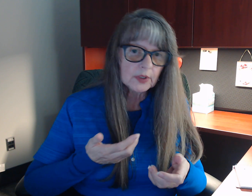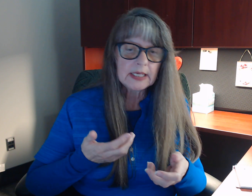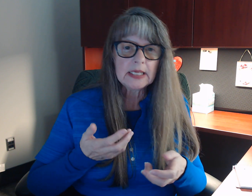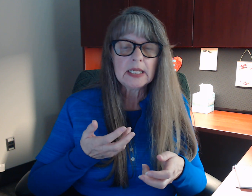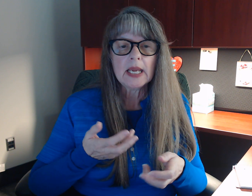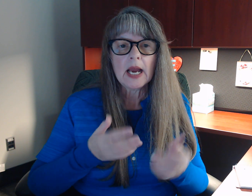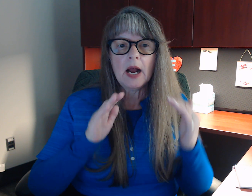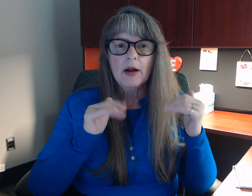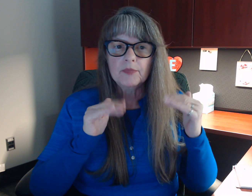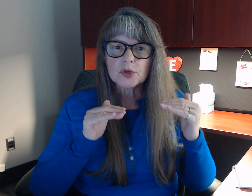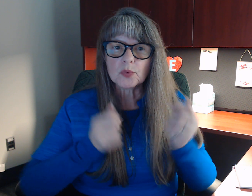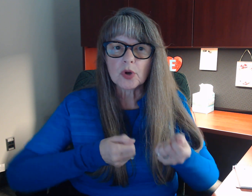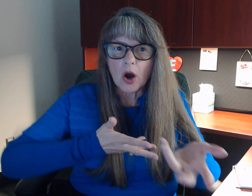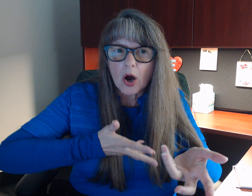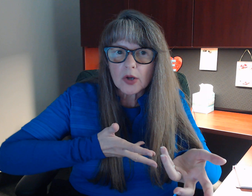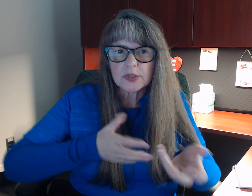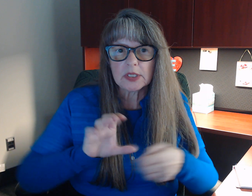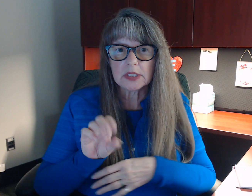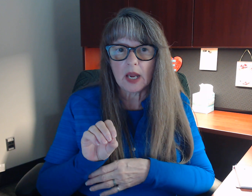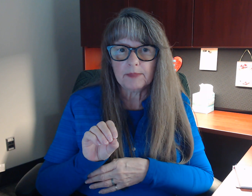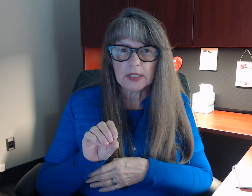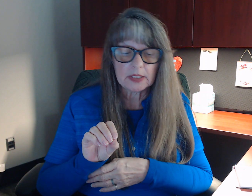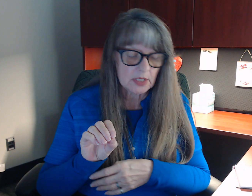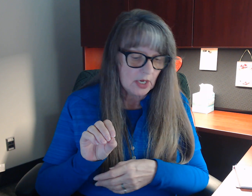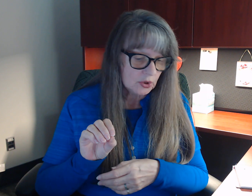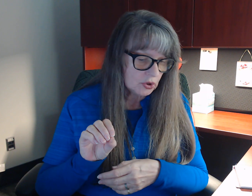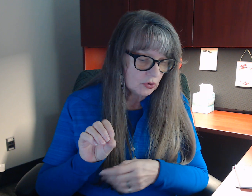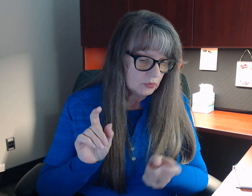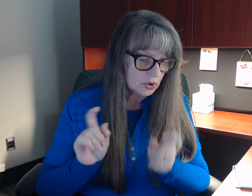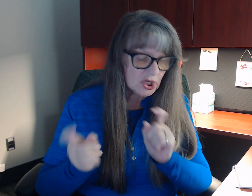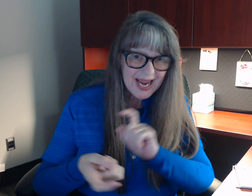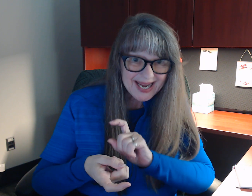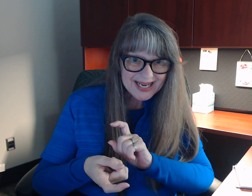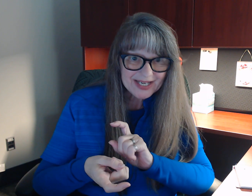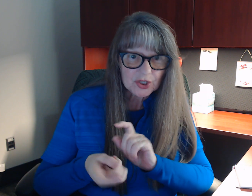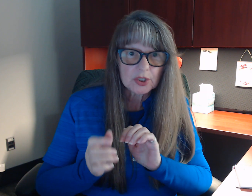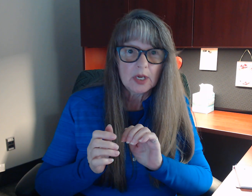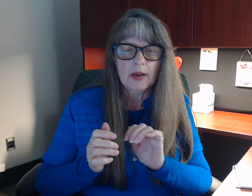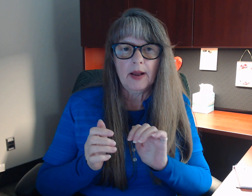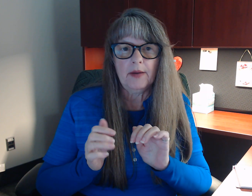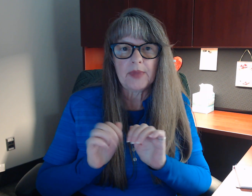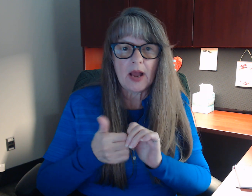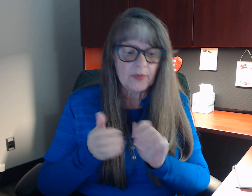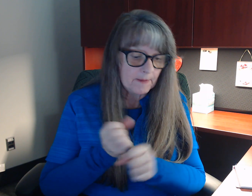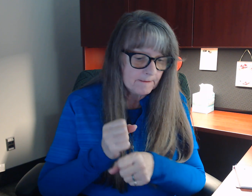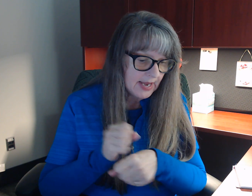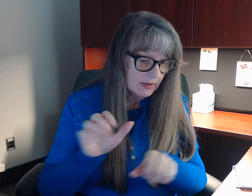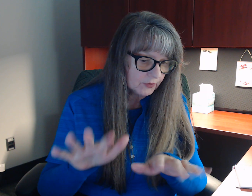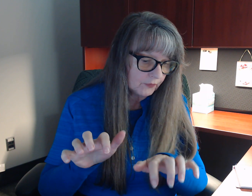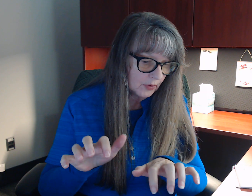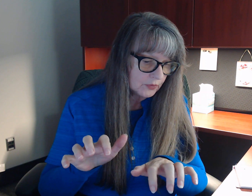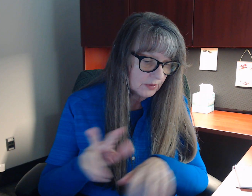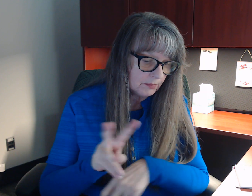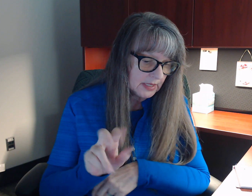hopefully this will cause these companies to change how they make the frozen